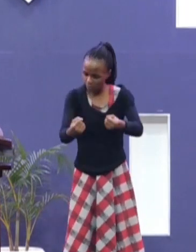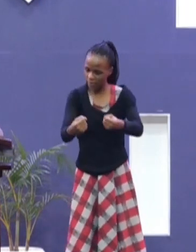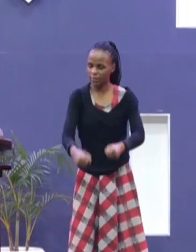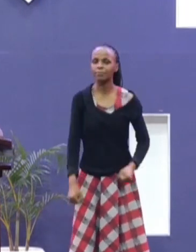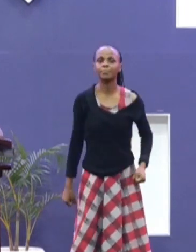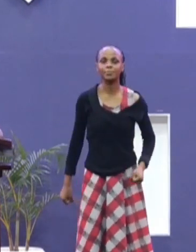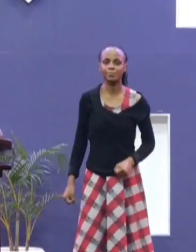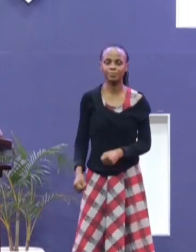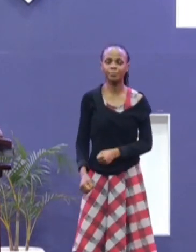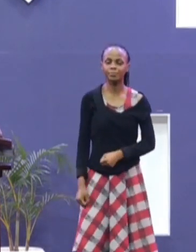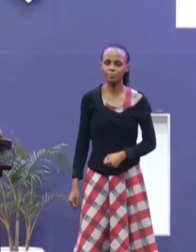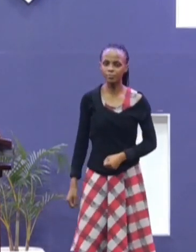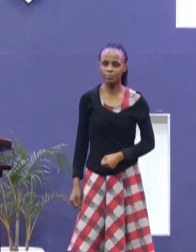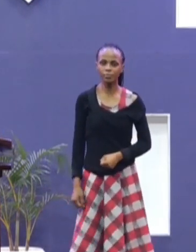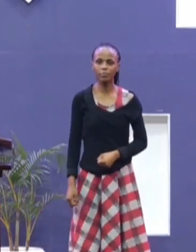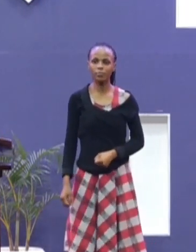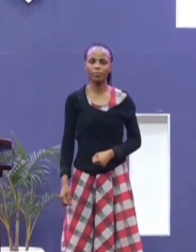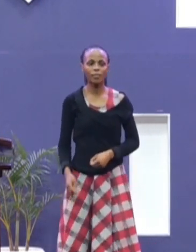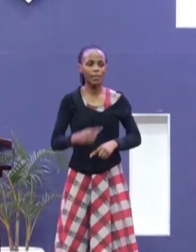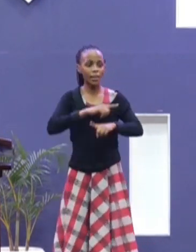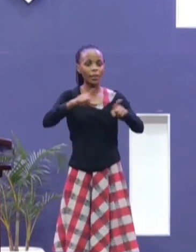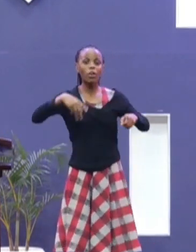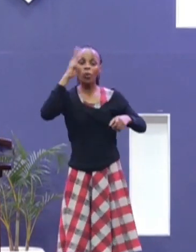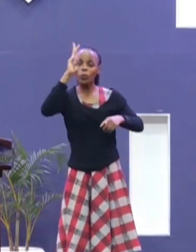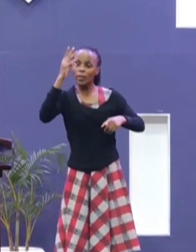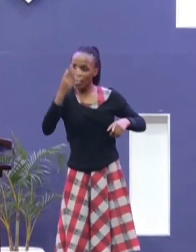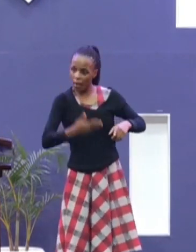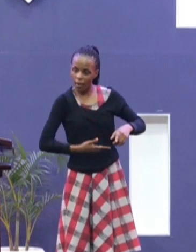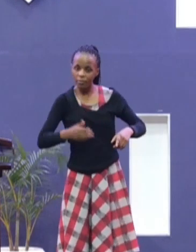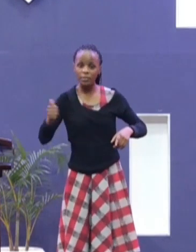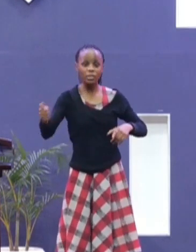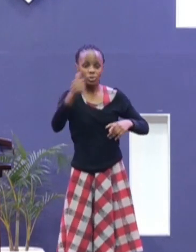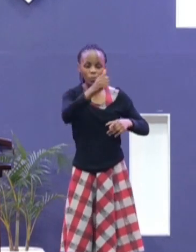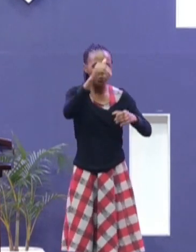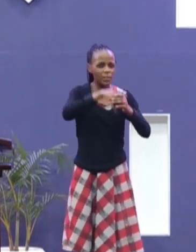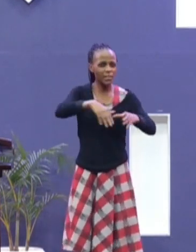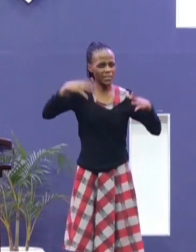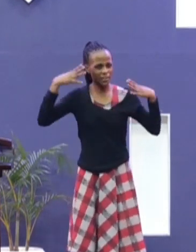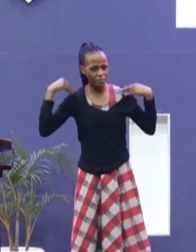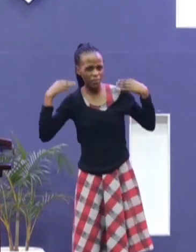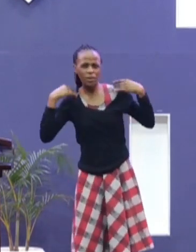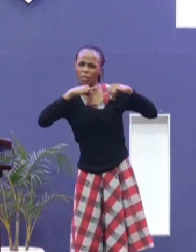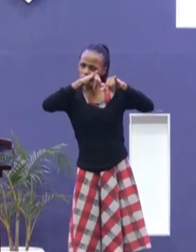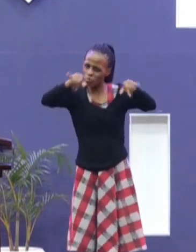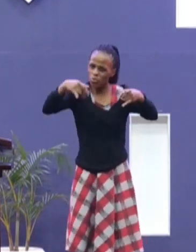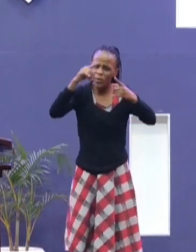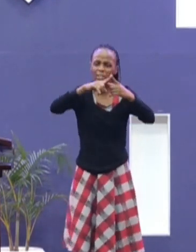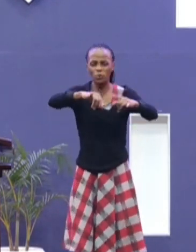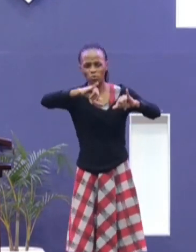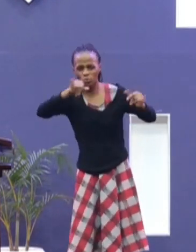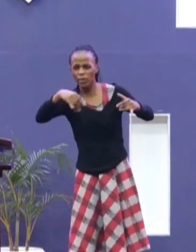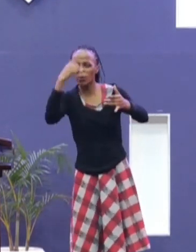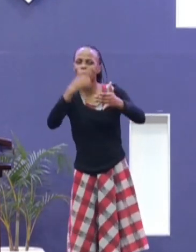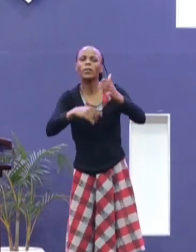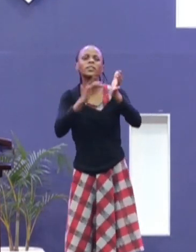tulabe ng'ebisiba bimenyeka. We will have to put in practice. We want to test that which Jesus said, that